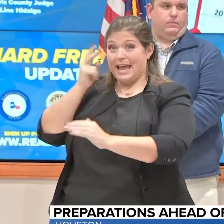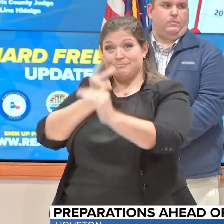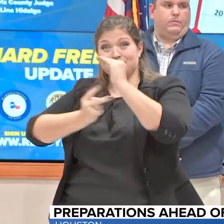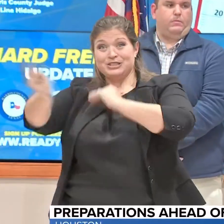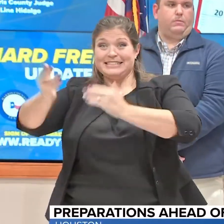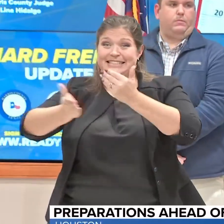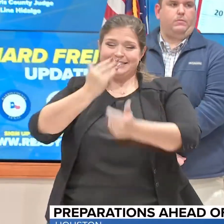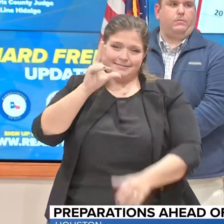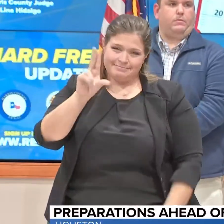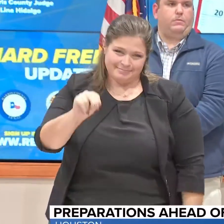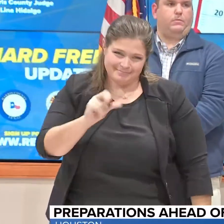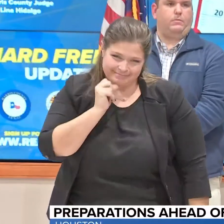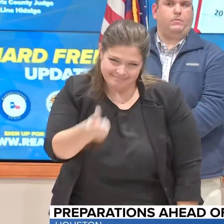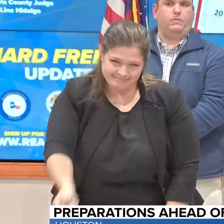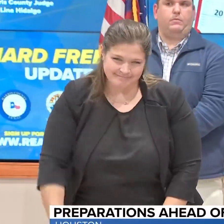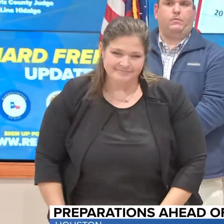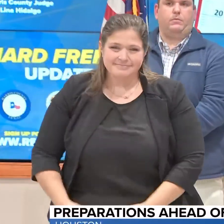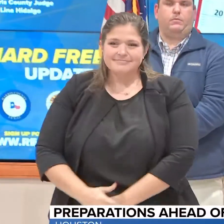Any other questions?